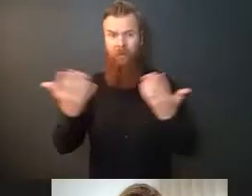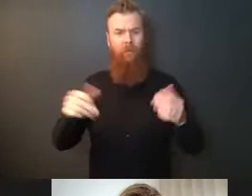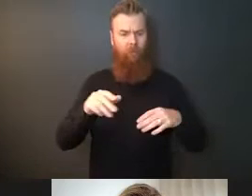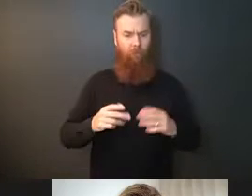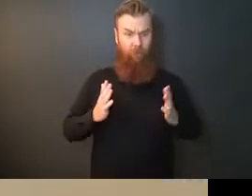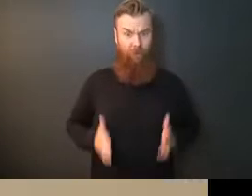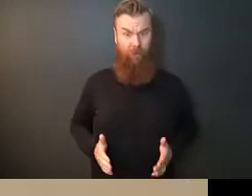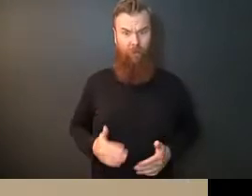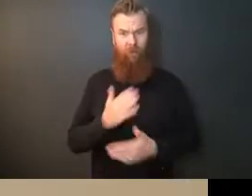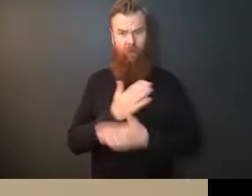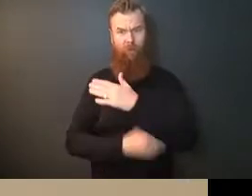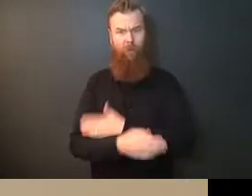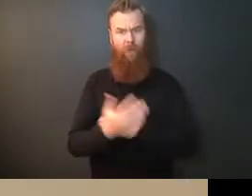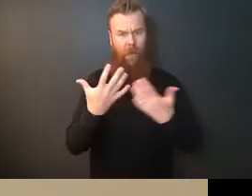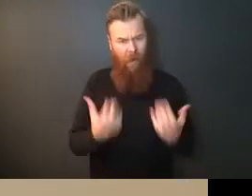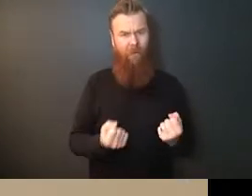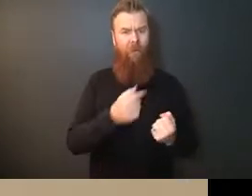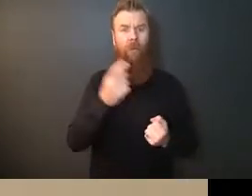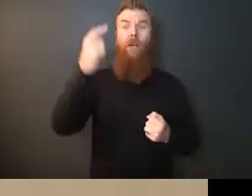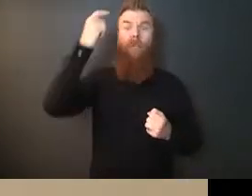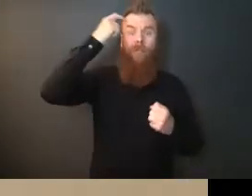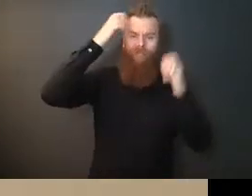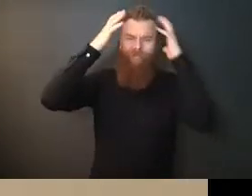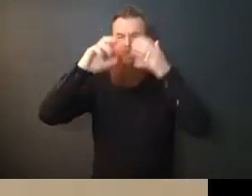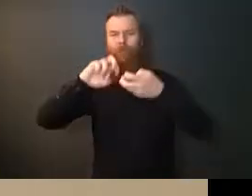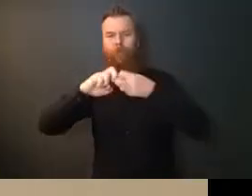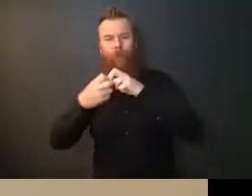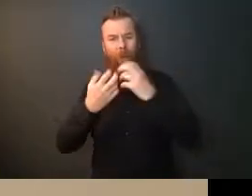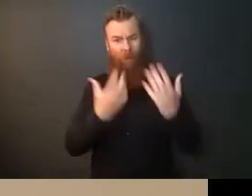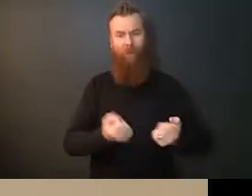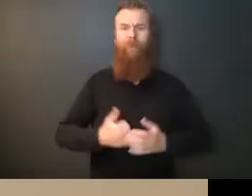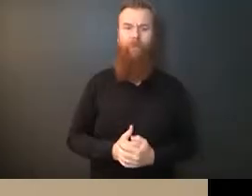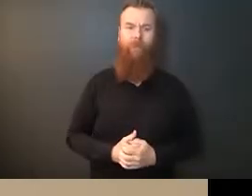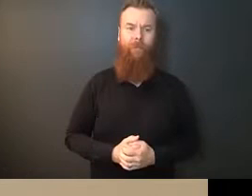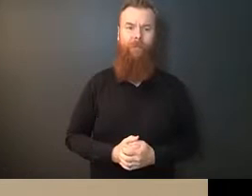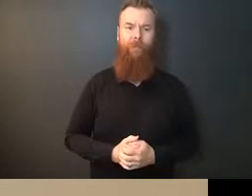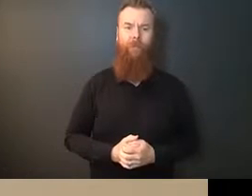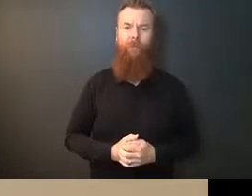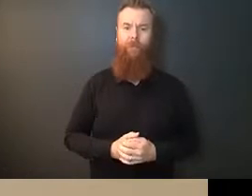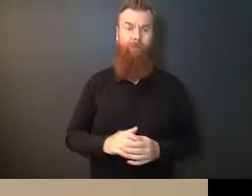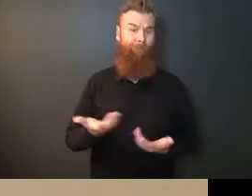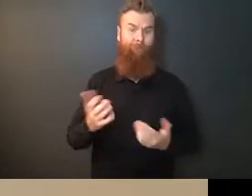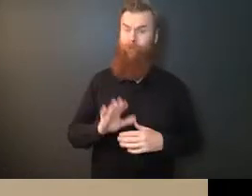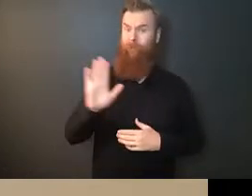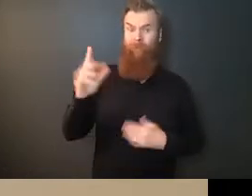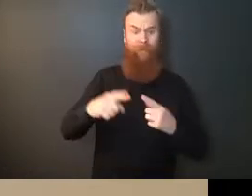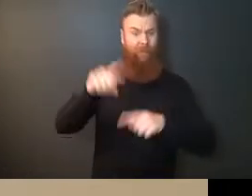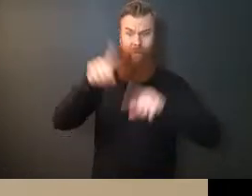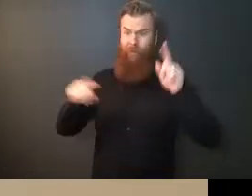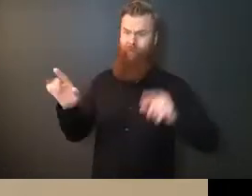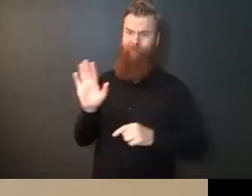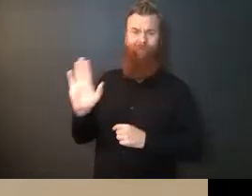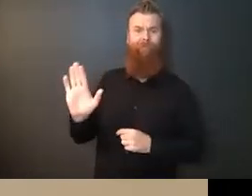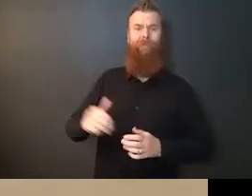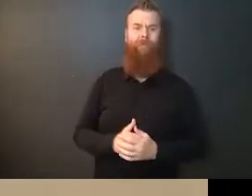have intellectual disabilities. Irrespective of their diversity, what they all have in common is striking. Every day, they face